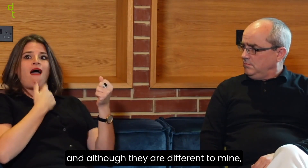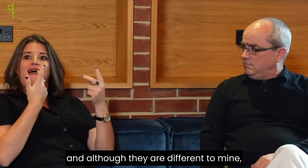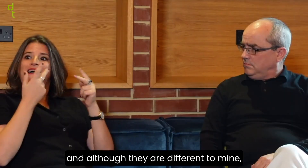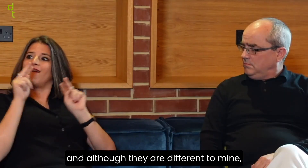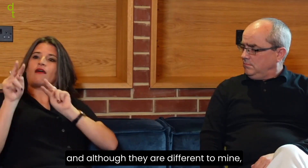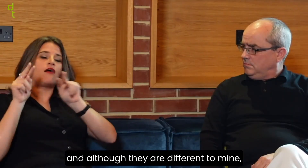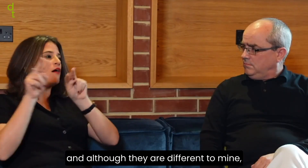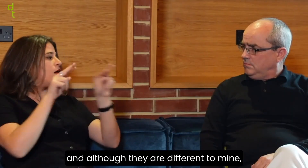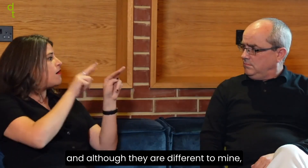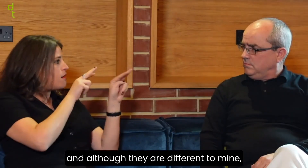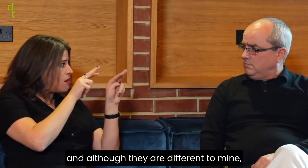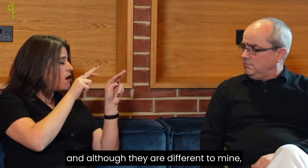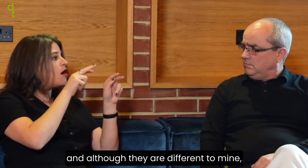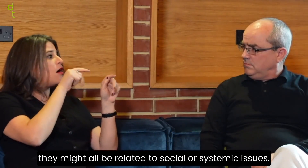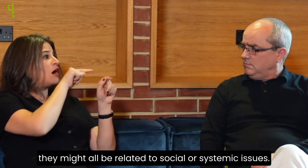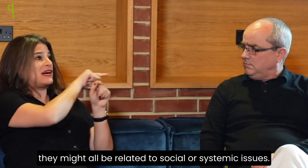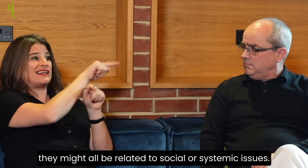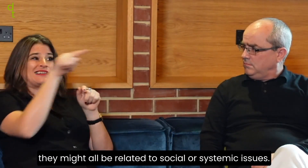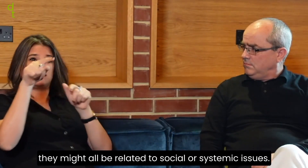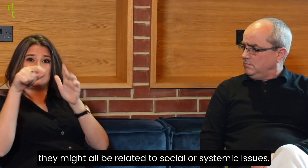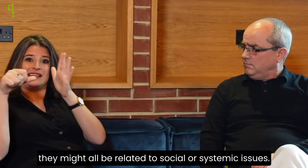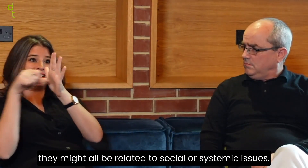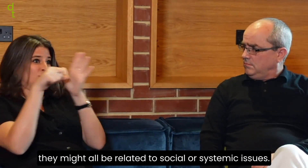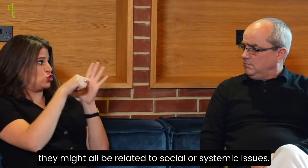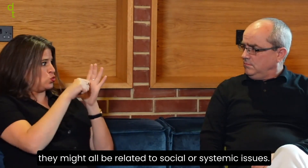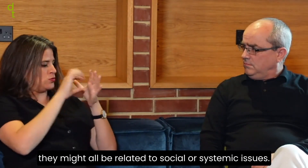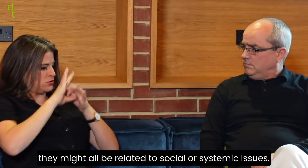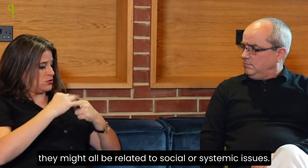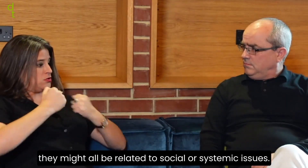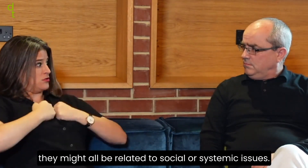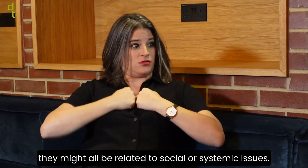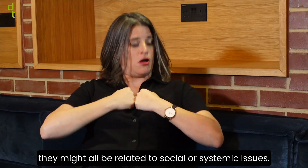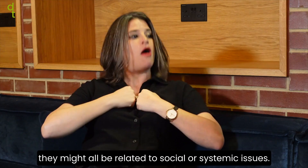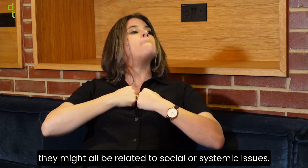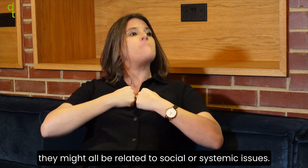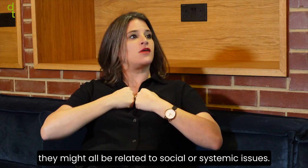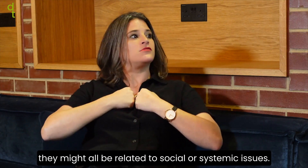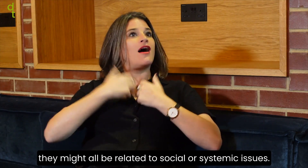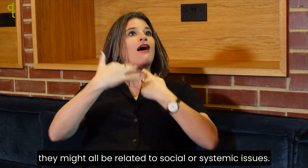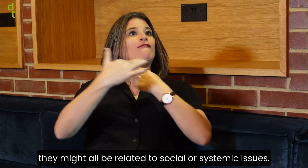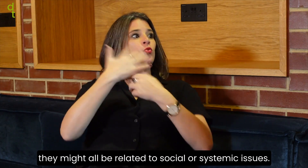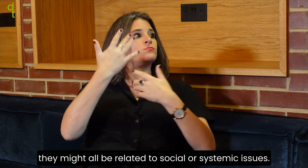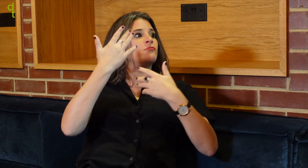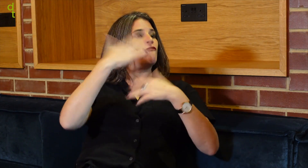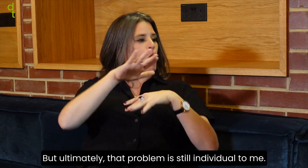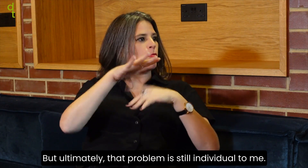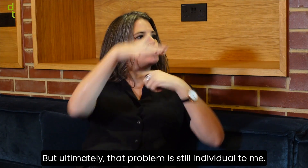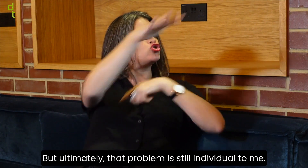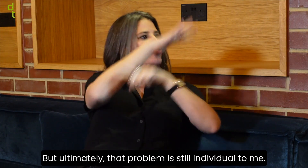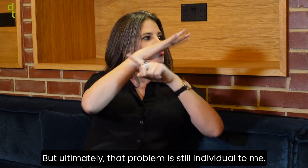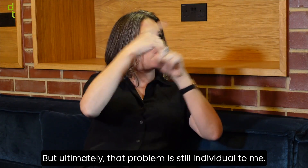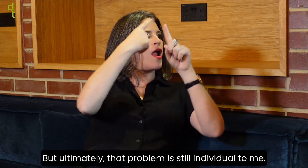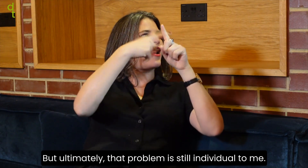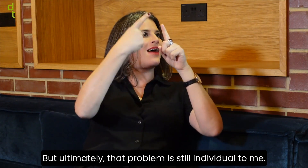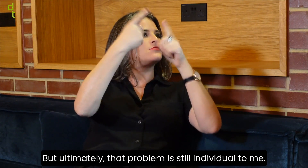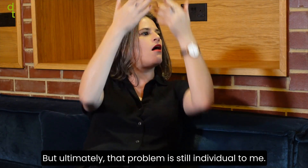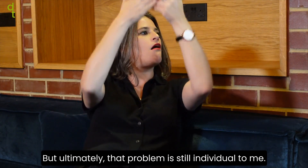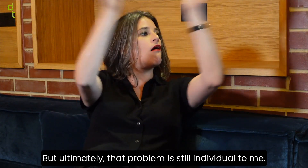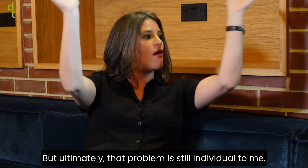and although they are different to mine, they might all be related to social or systemic issues. But ultimately, that